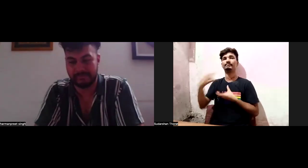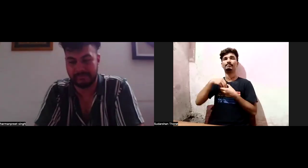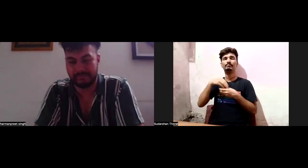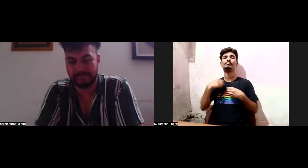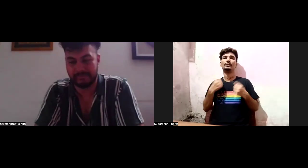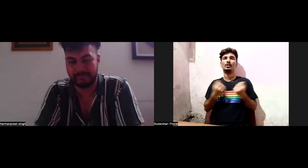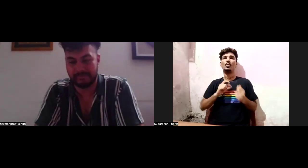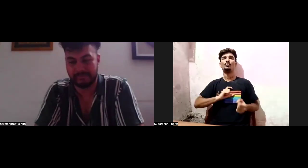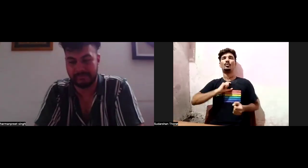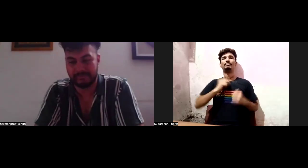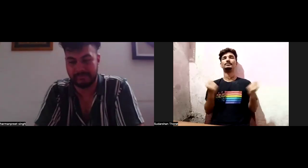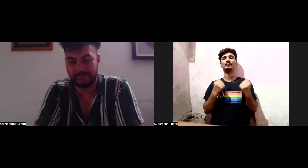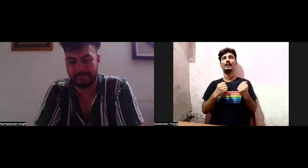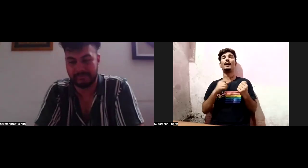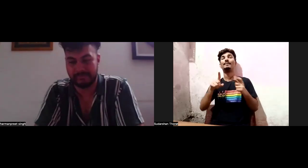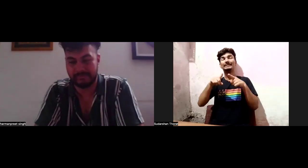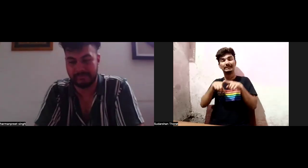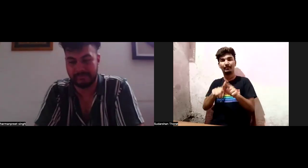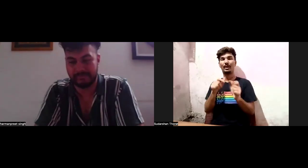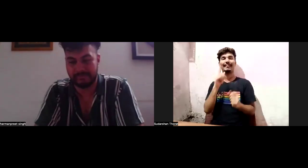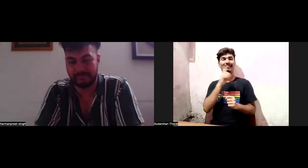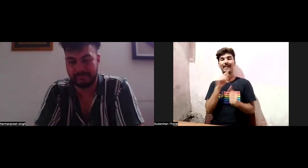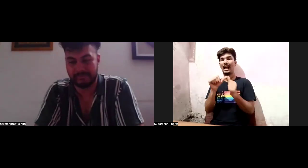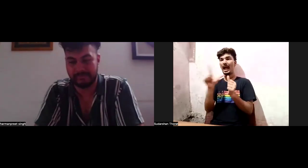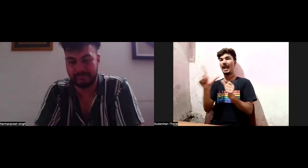it will take a very, very long